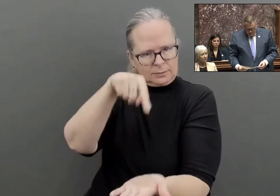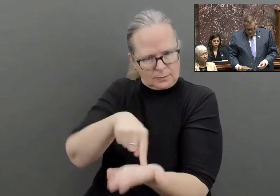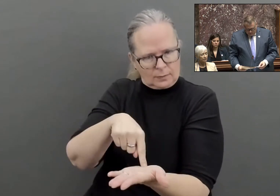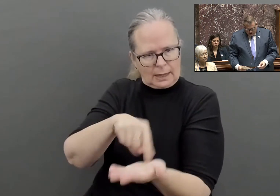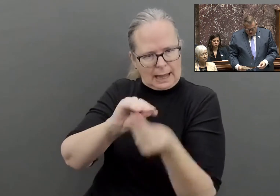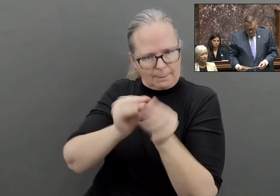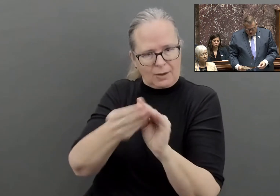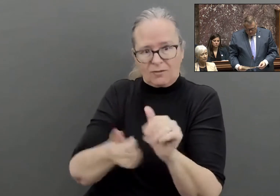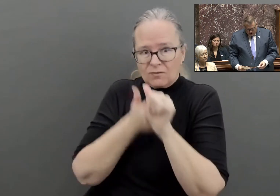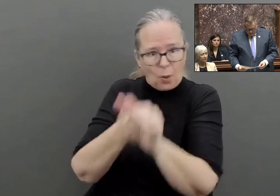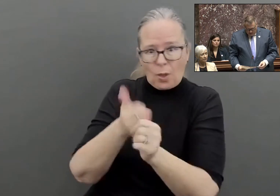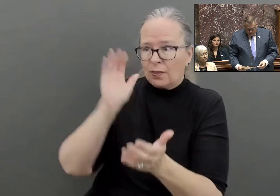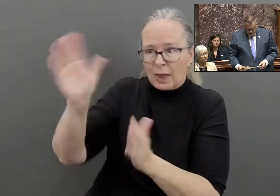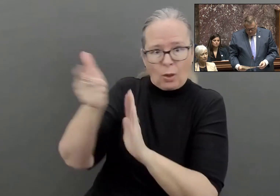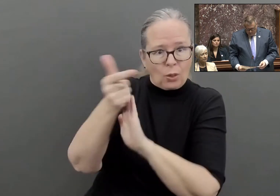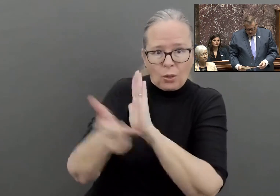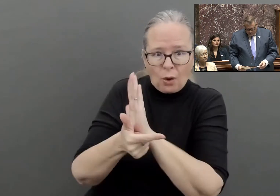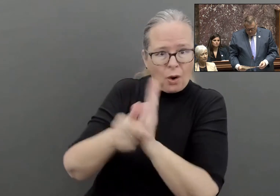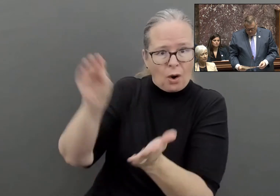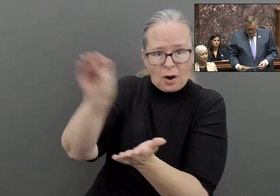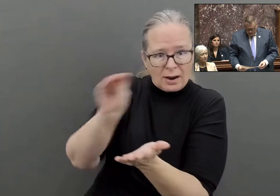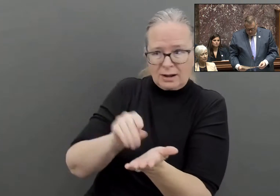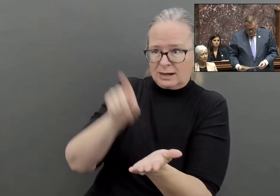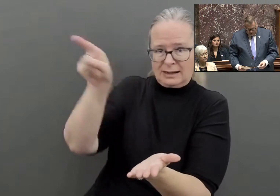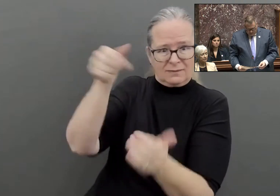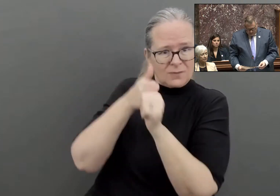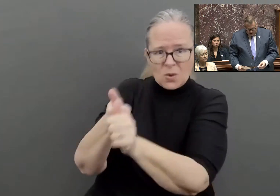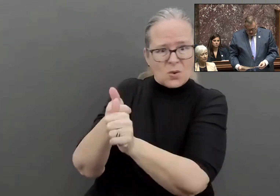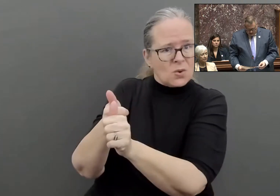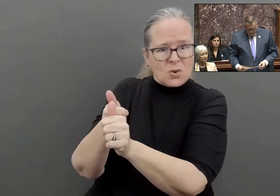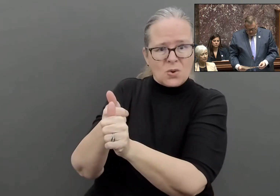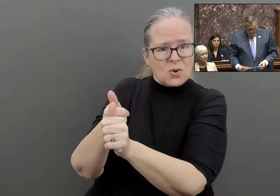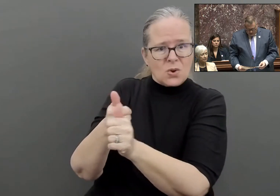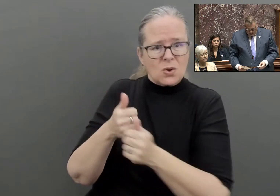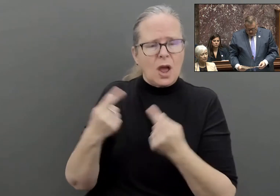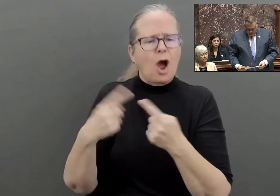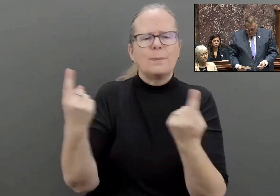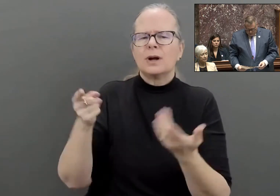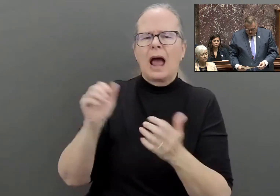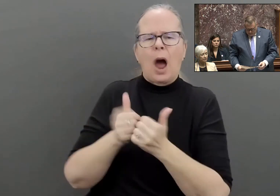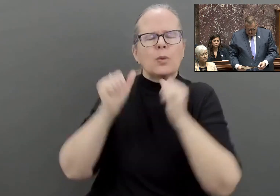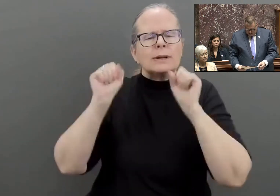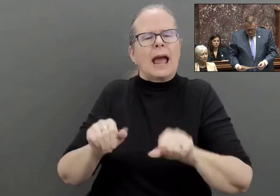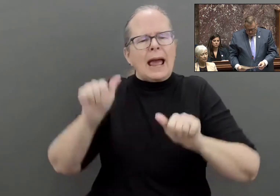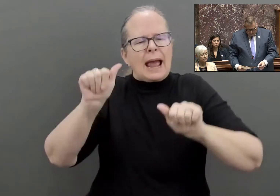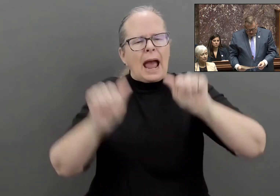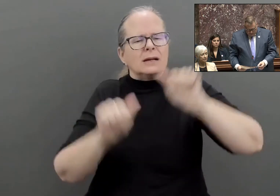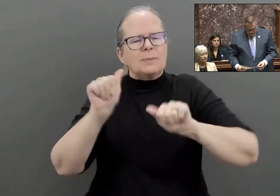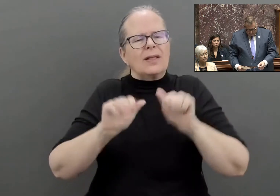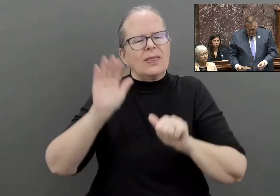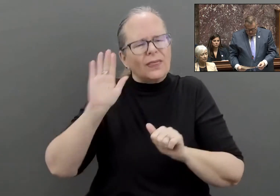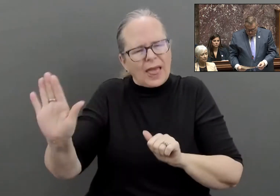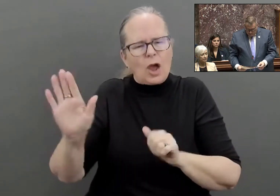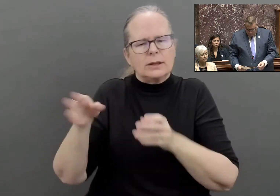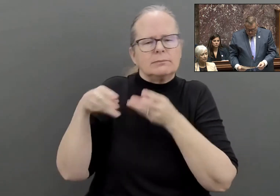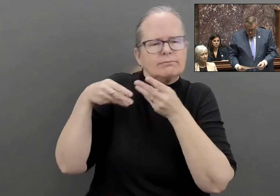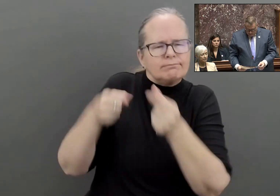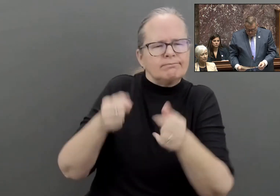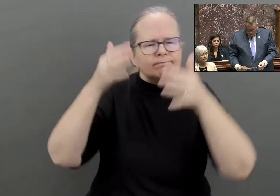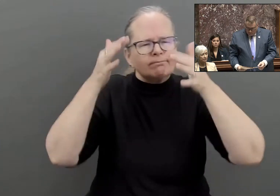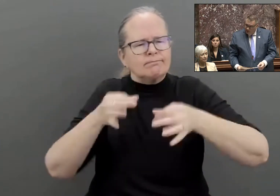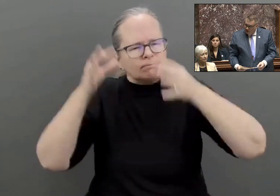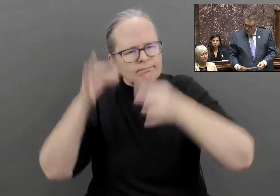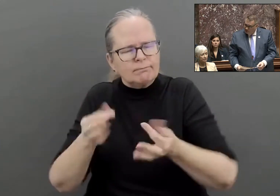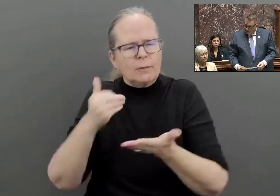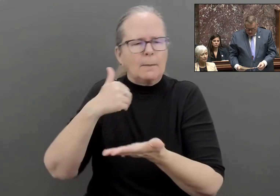how can the official opposition properly assess the minister's spending decisions and budget estimates if those same ministers aren't even sure what their own spending plan